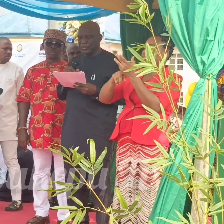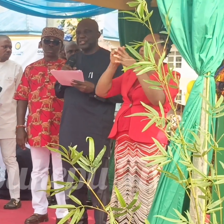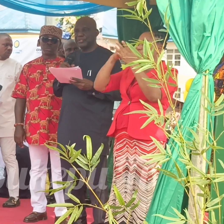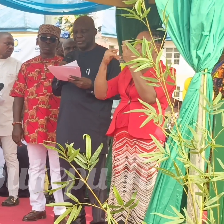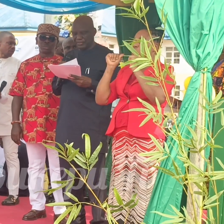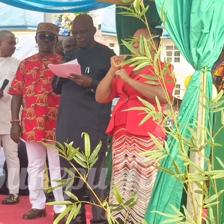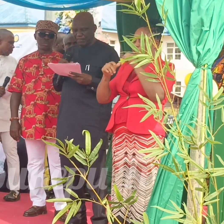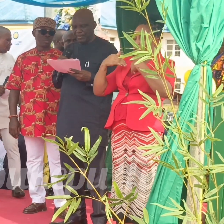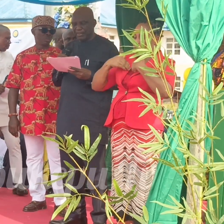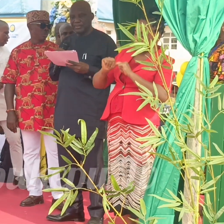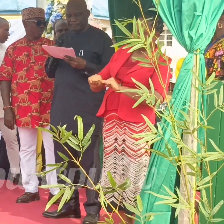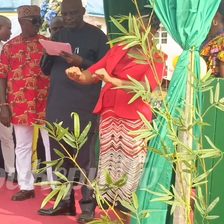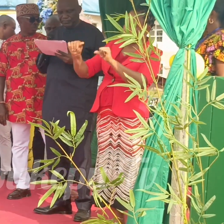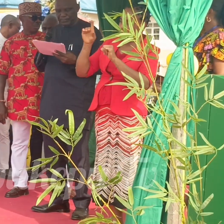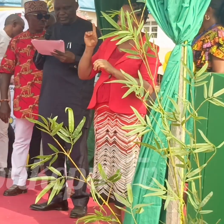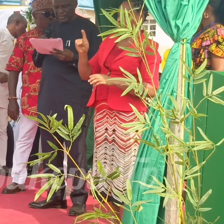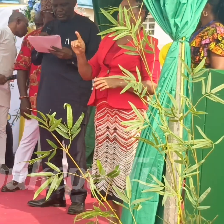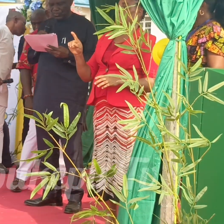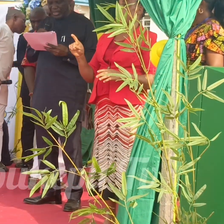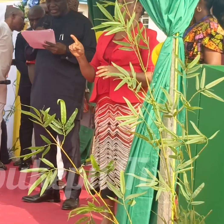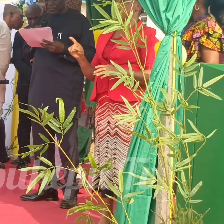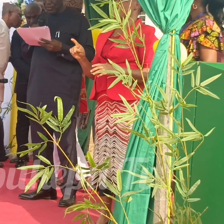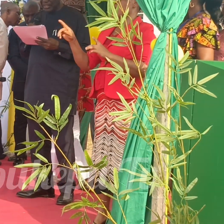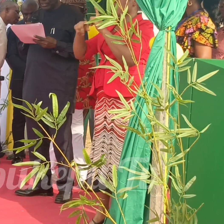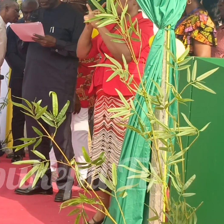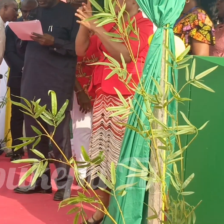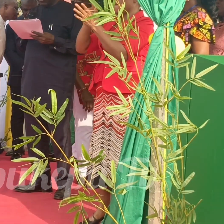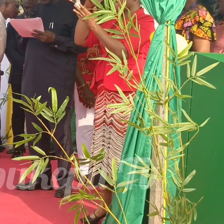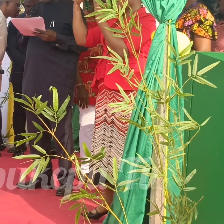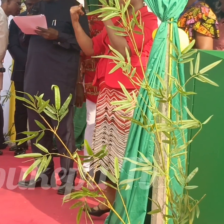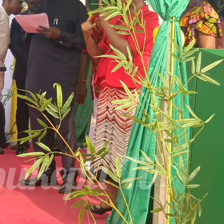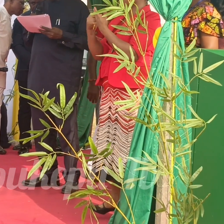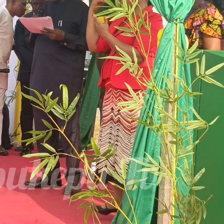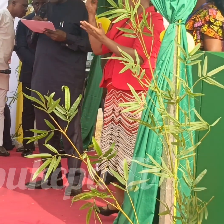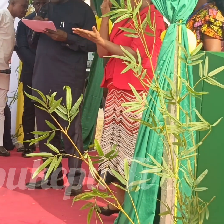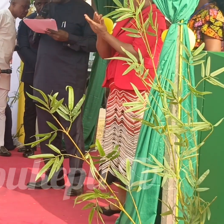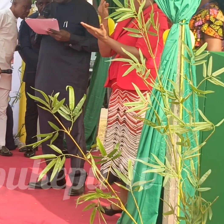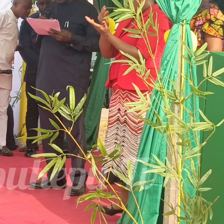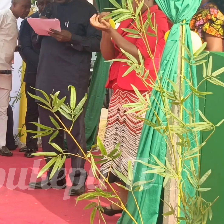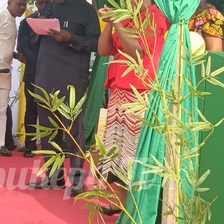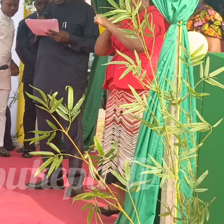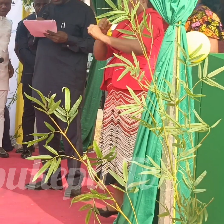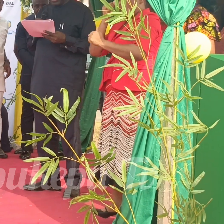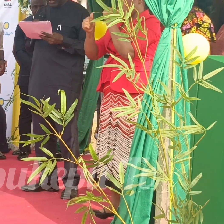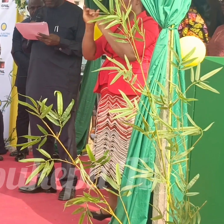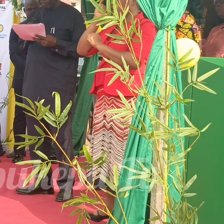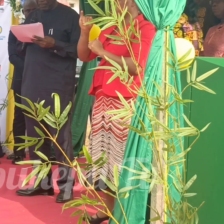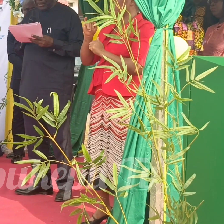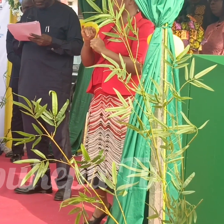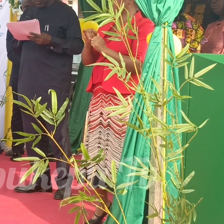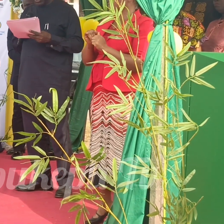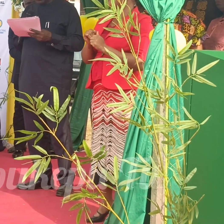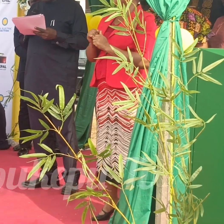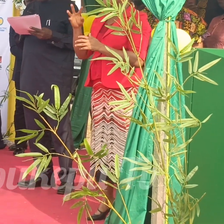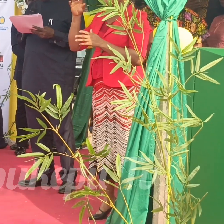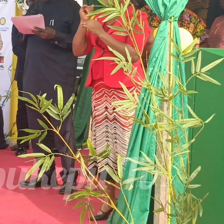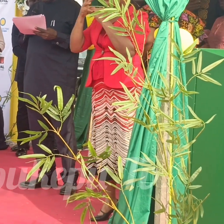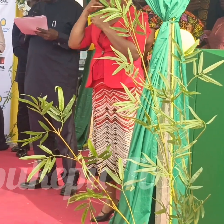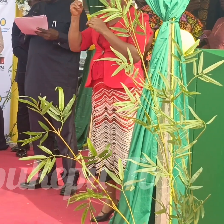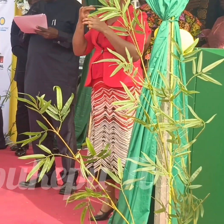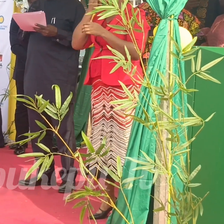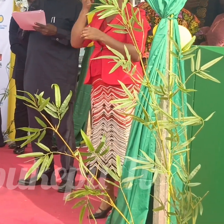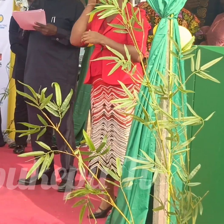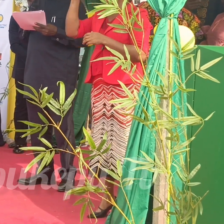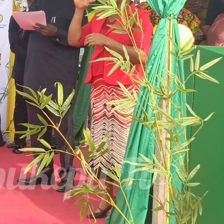has continued. When the project's only financial security, which was